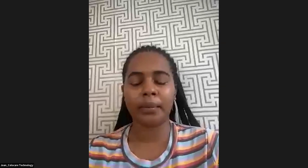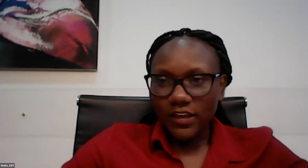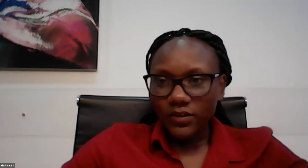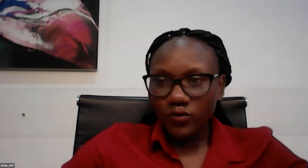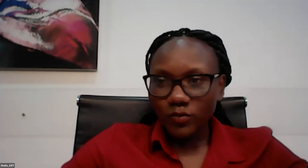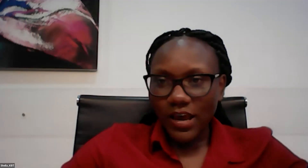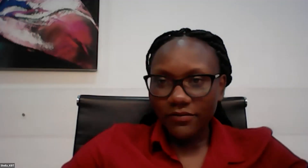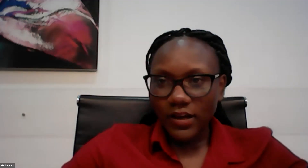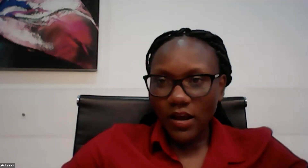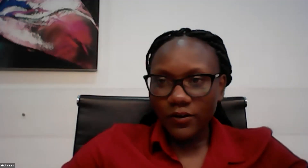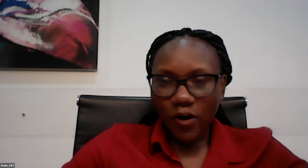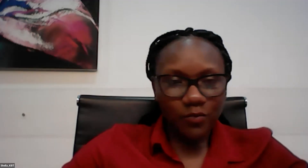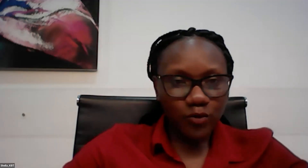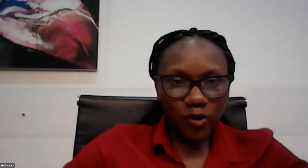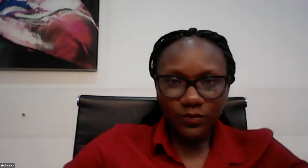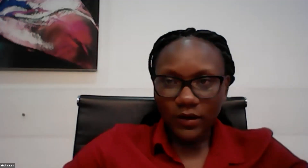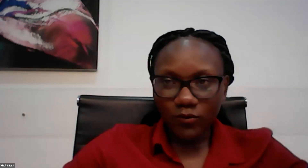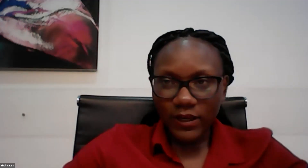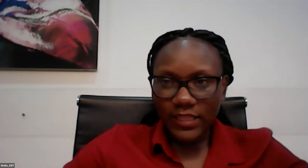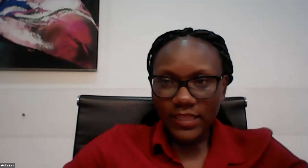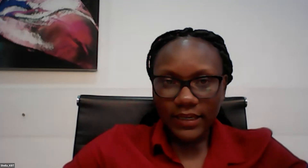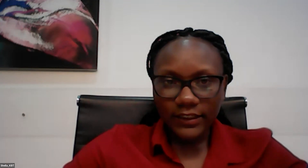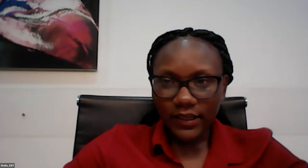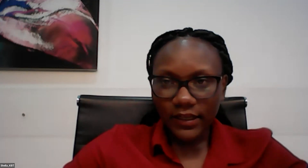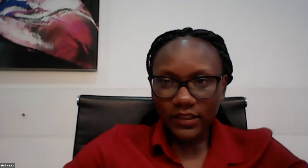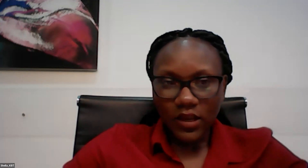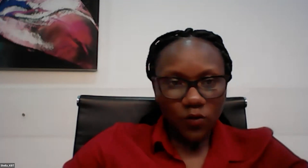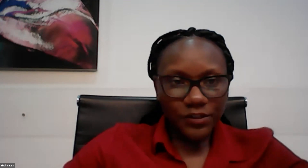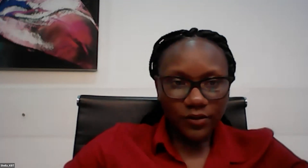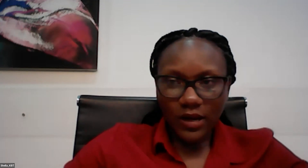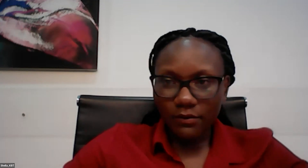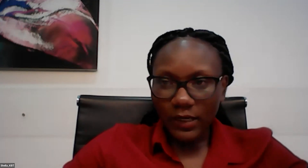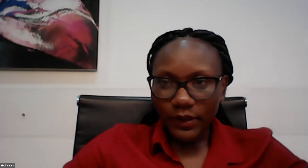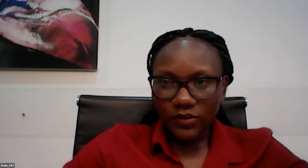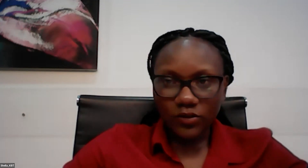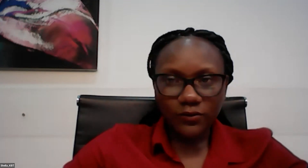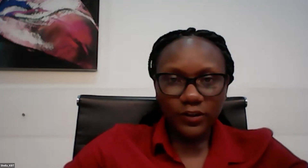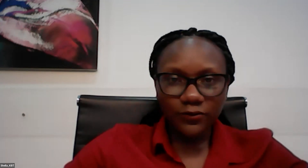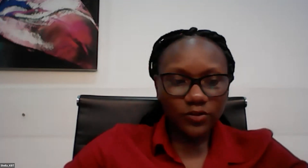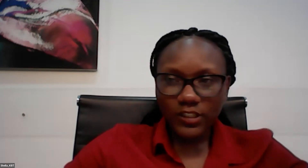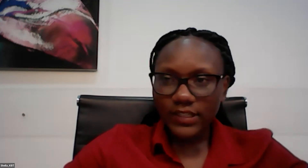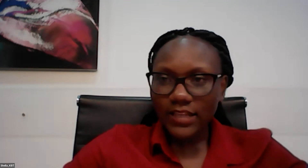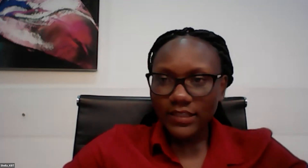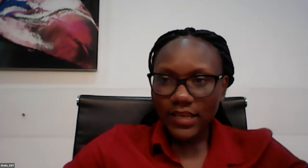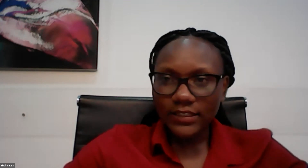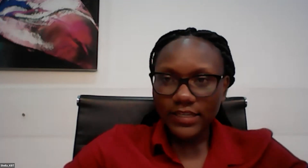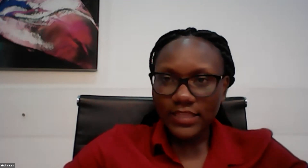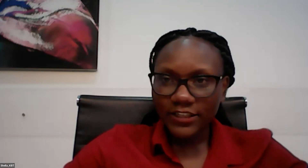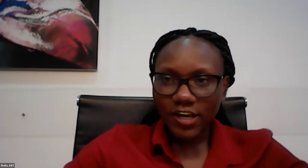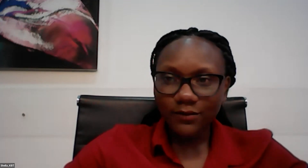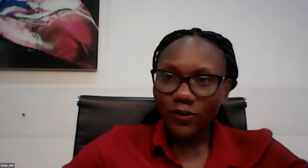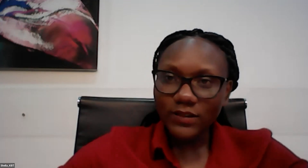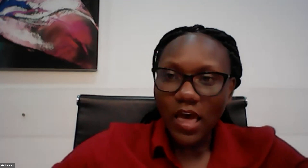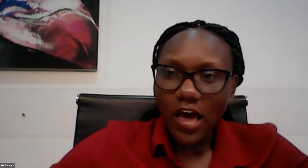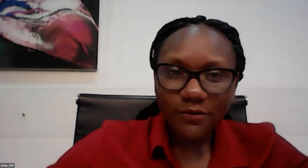John, I think you seem to be having, a problem with the internet. Once you come back, please also feel free to just answer that in